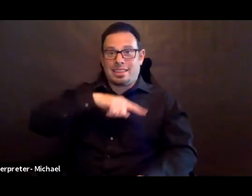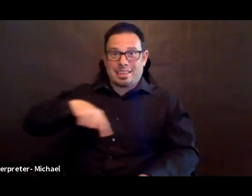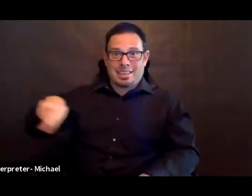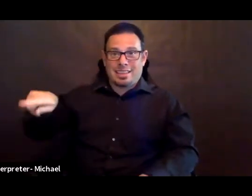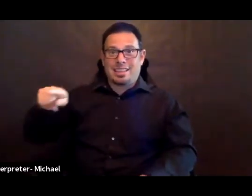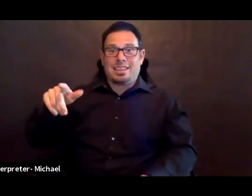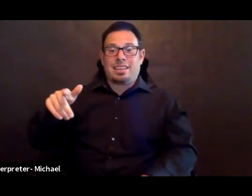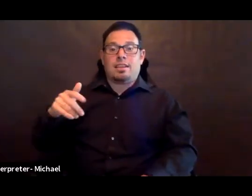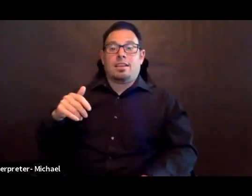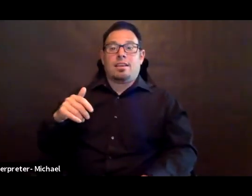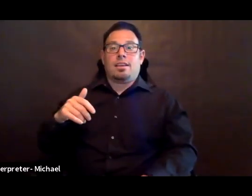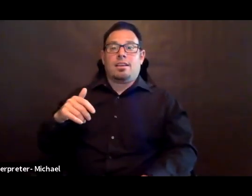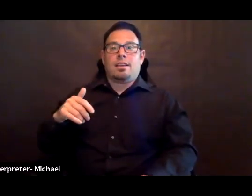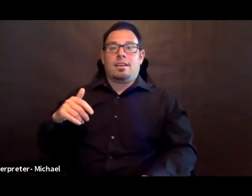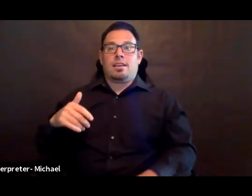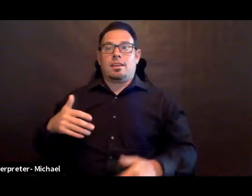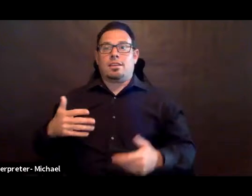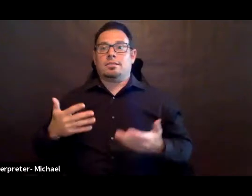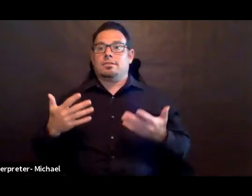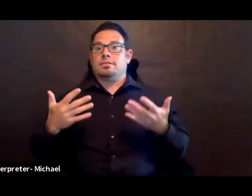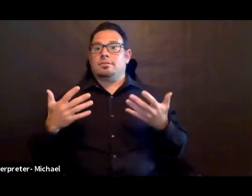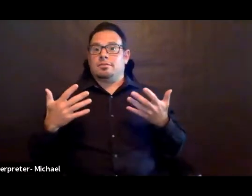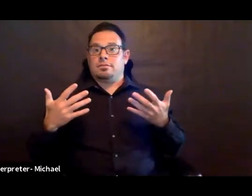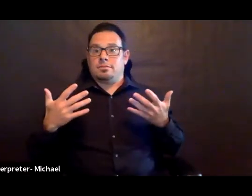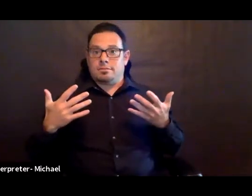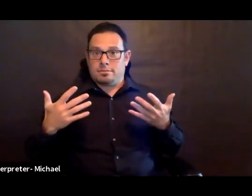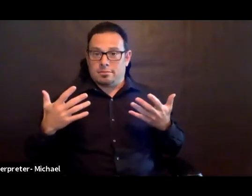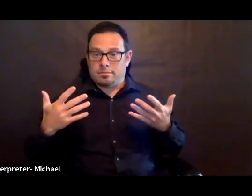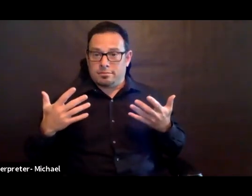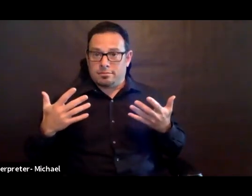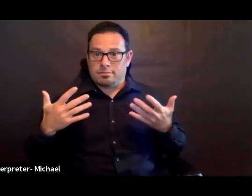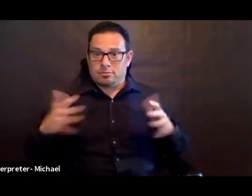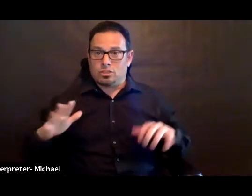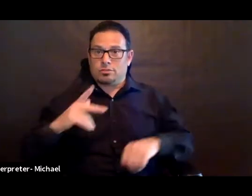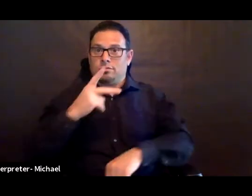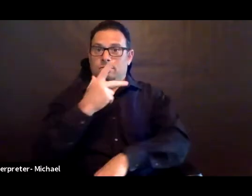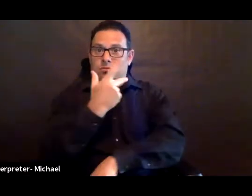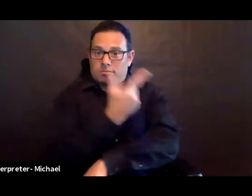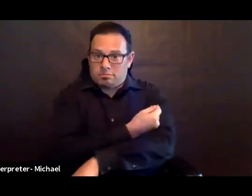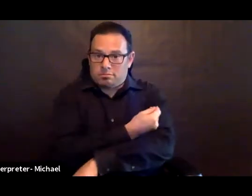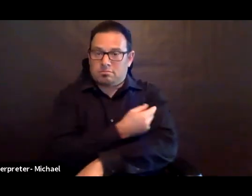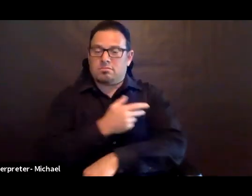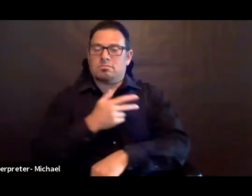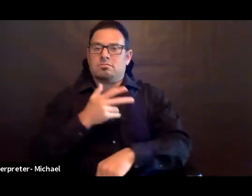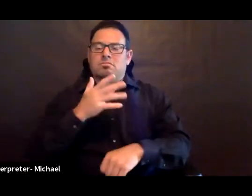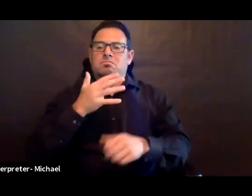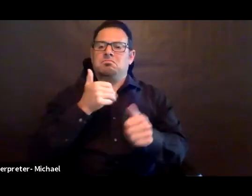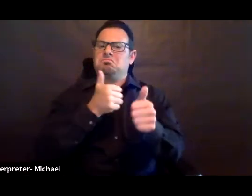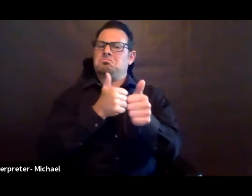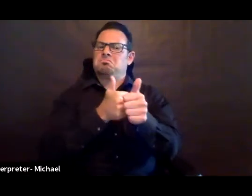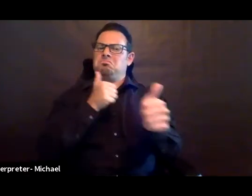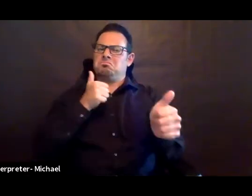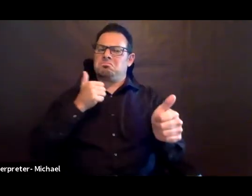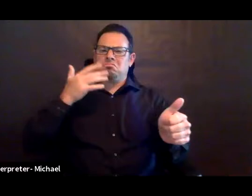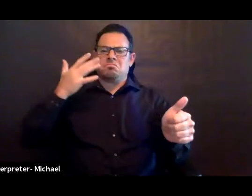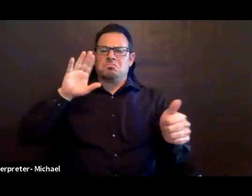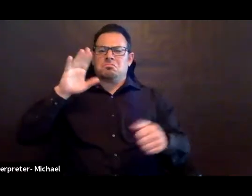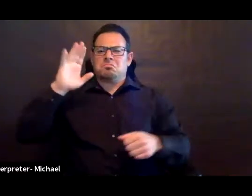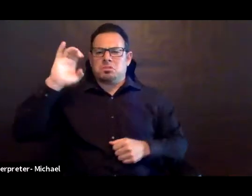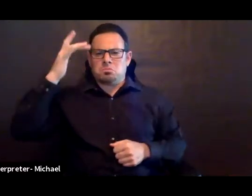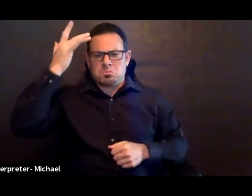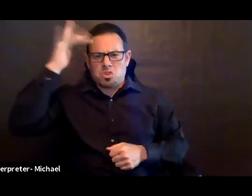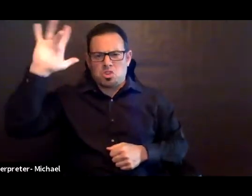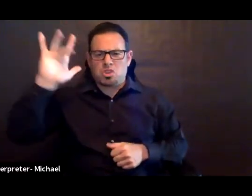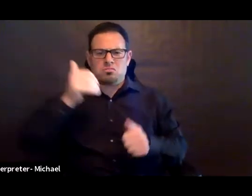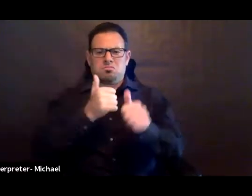to wear a mask in some situations. That's never a bad idea. And if folks are feeling like even